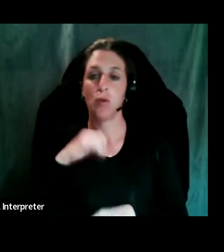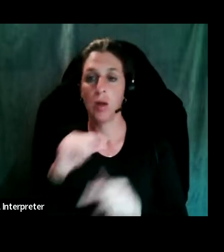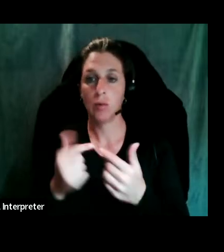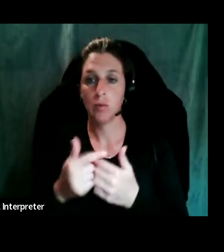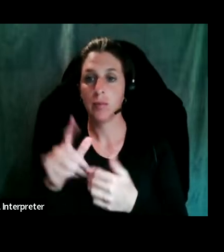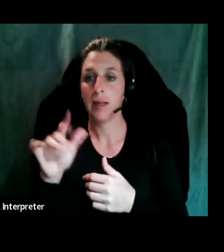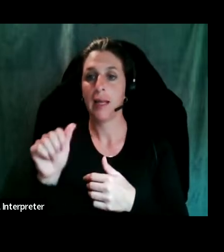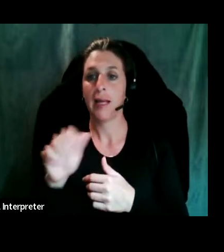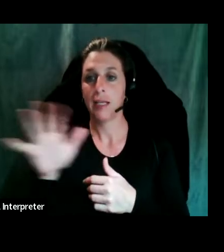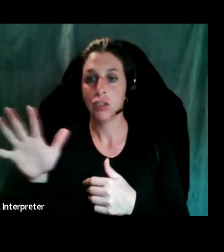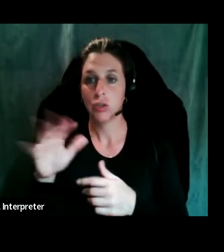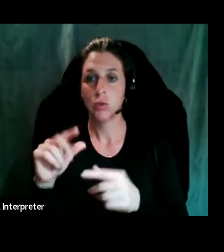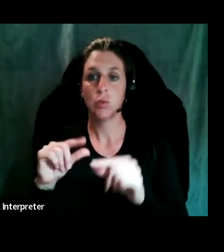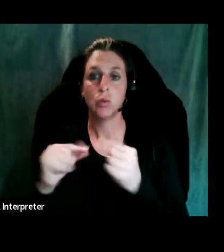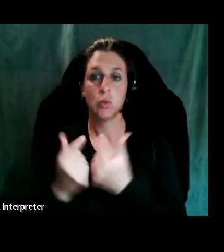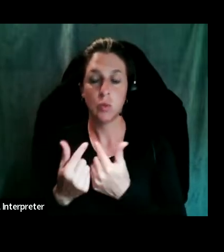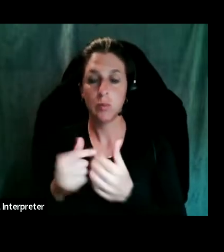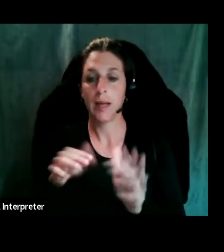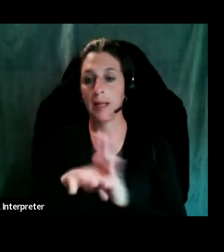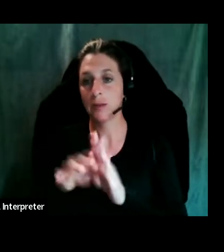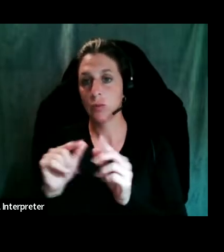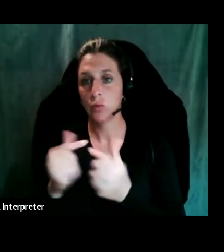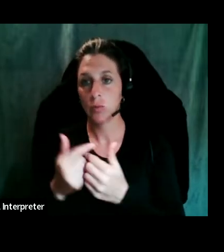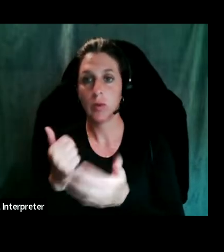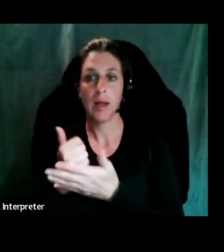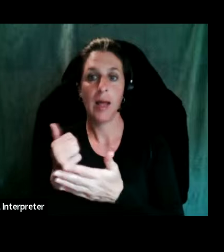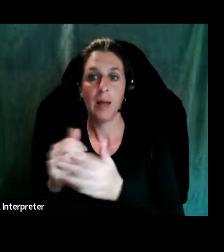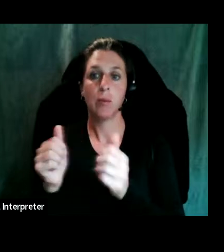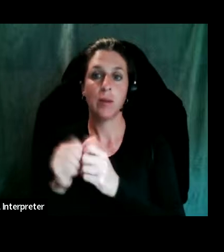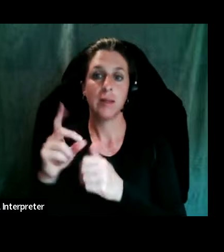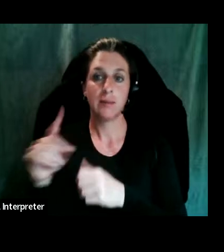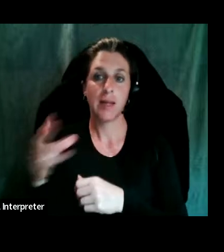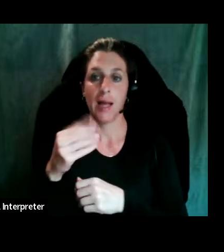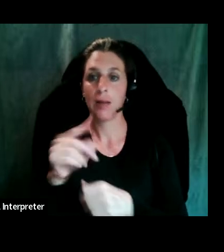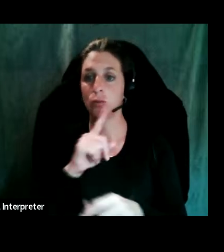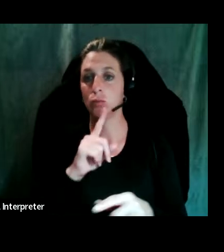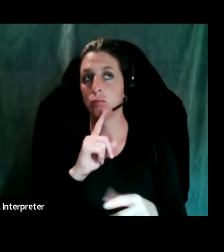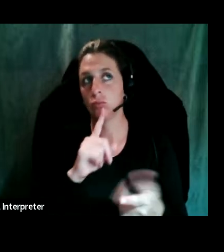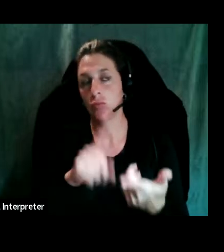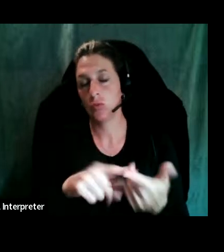group to help with those with disabilities and to advocate for,